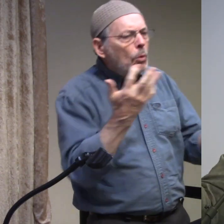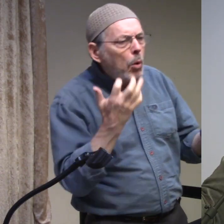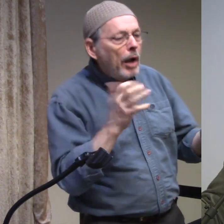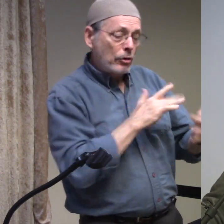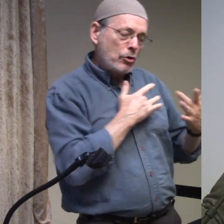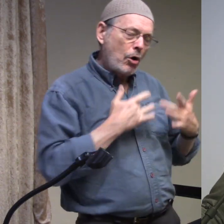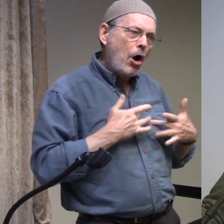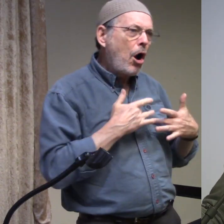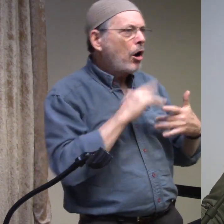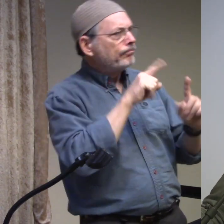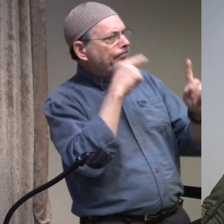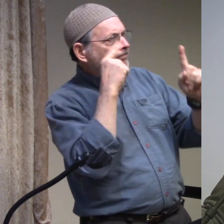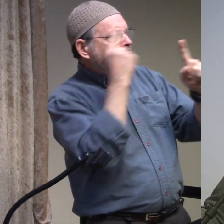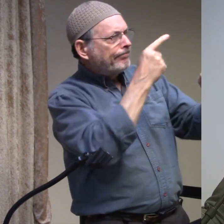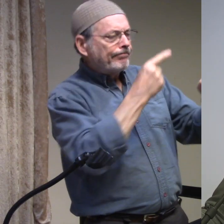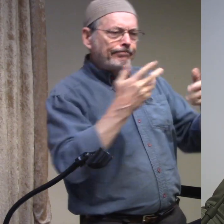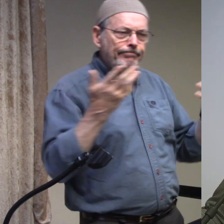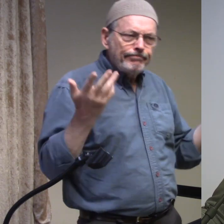heart setting for?